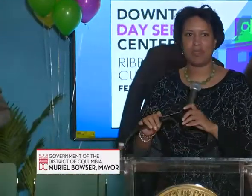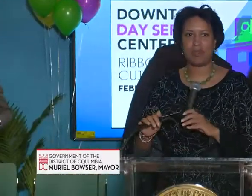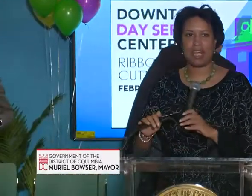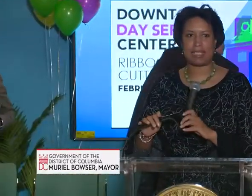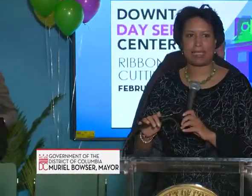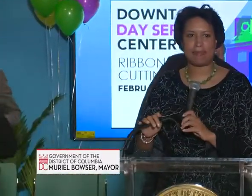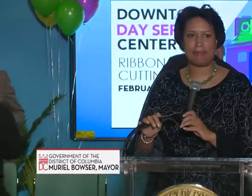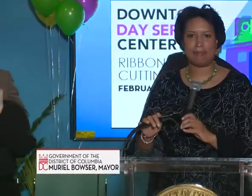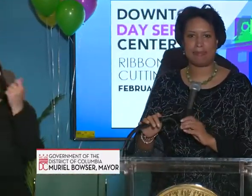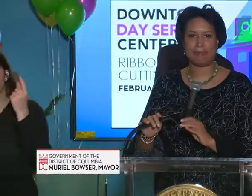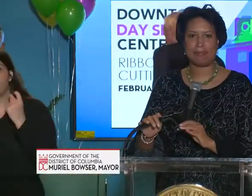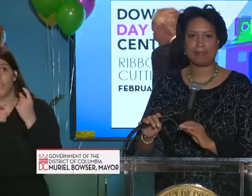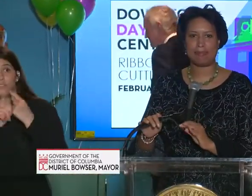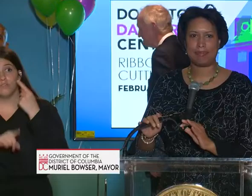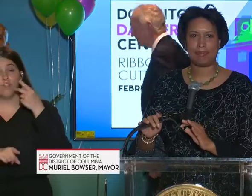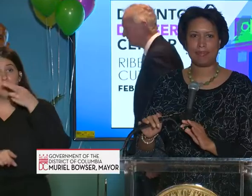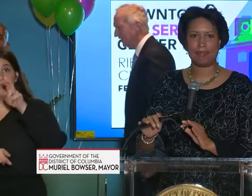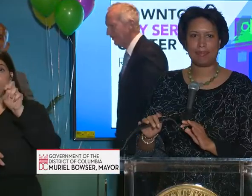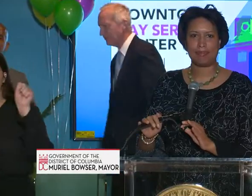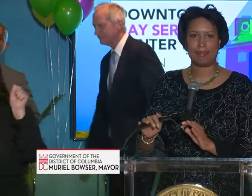there any questions from the press?